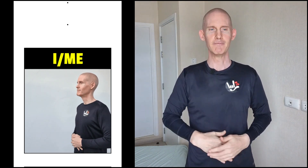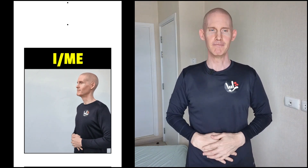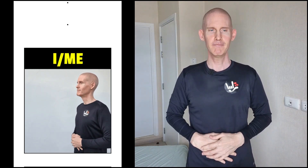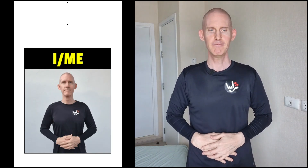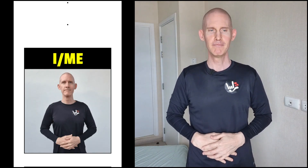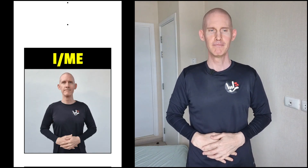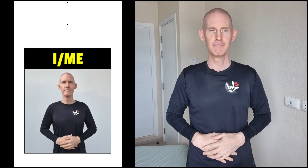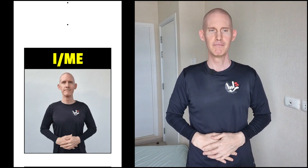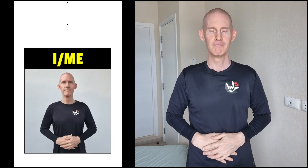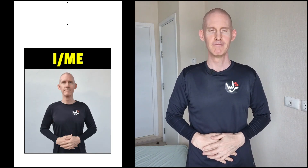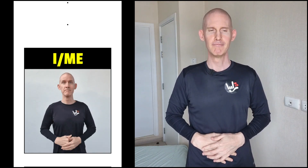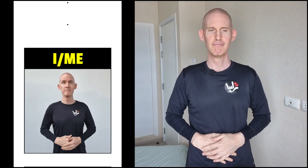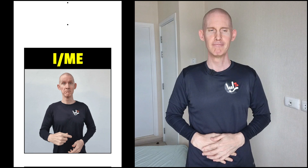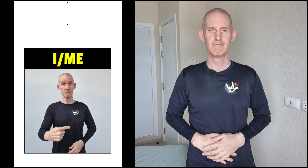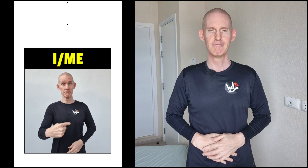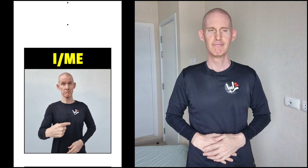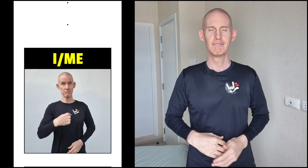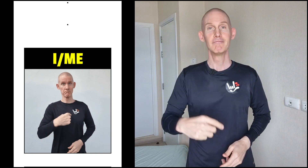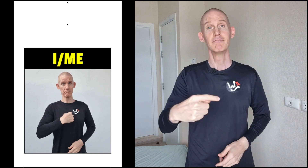I.